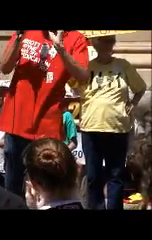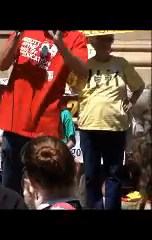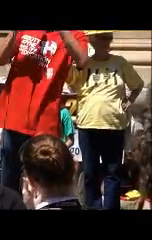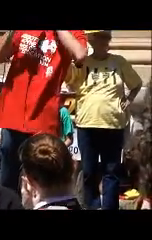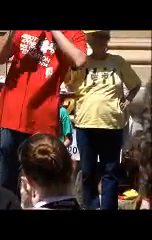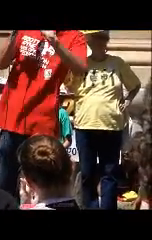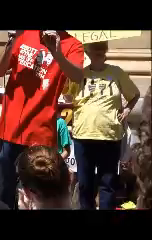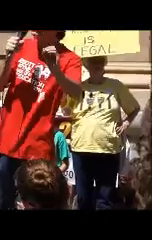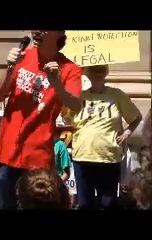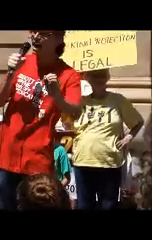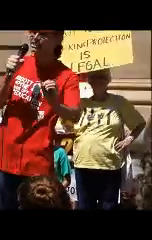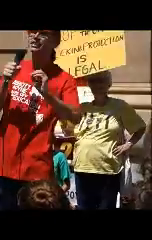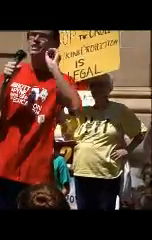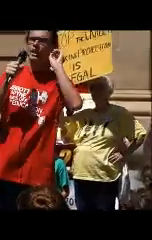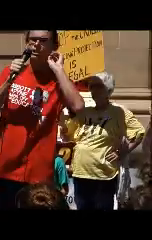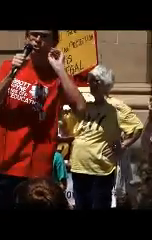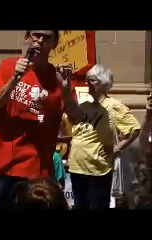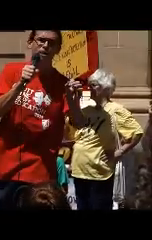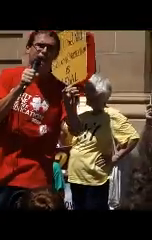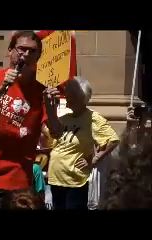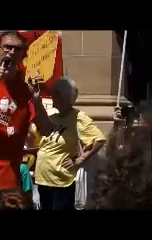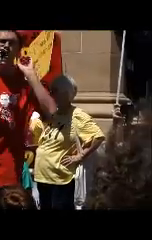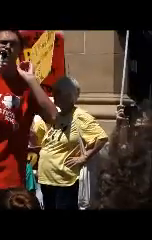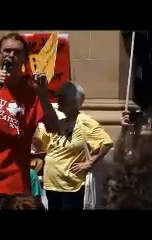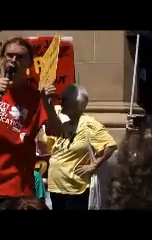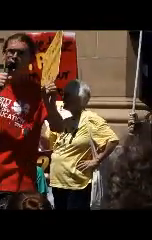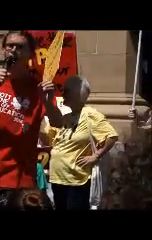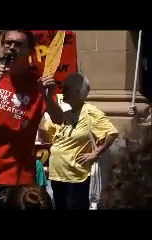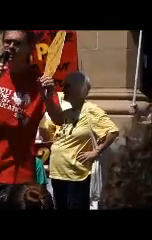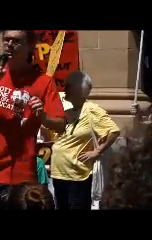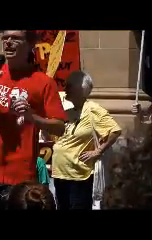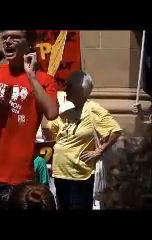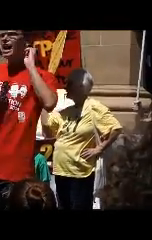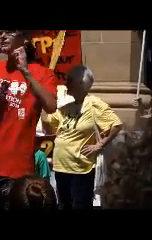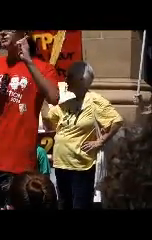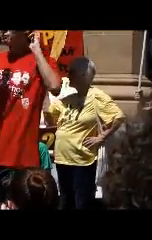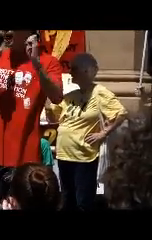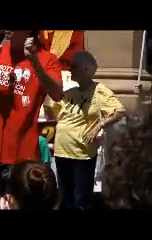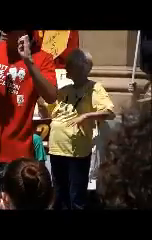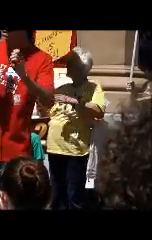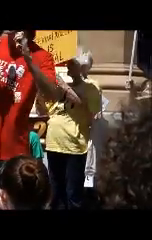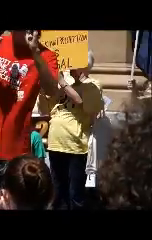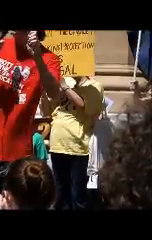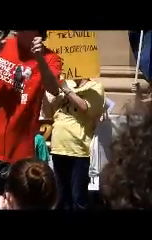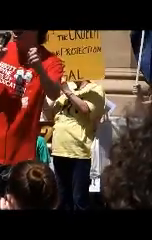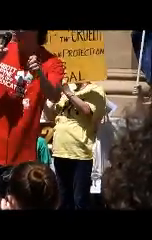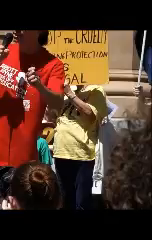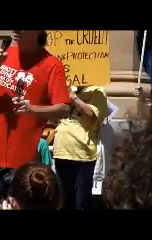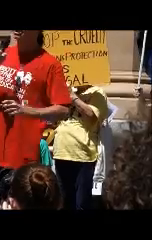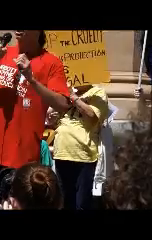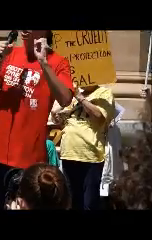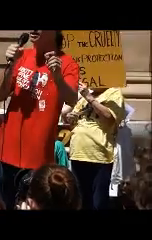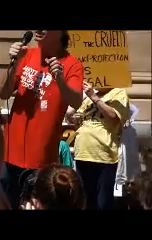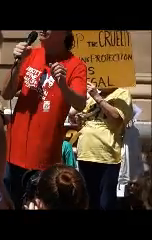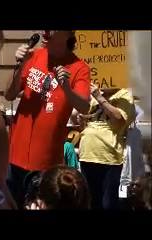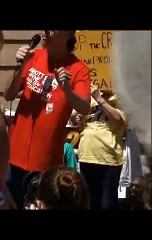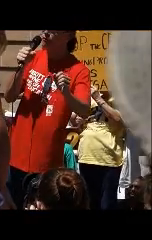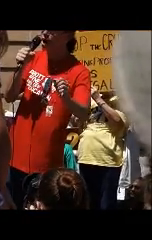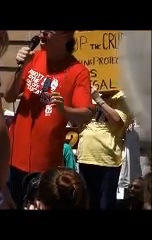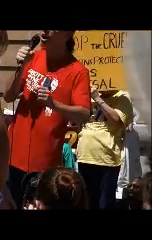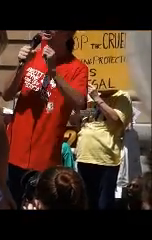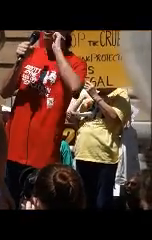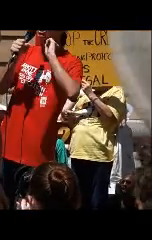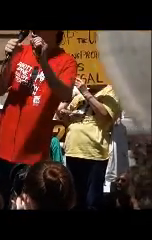stand against these disgusting cuts that discriminate against the poor, and fight back against this government. Students have